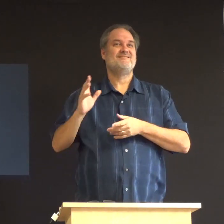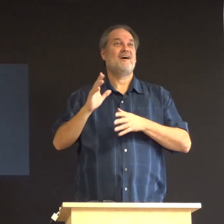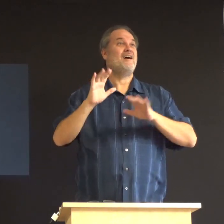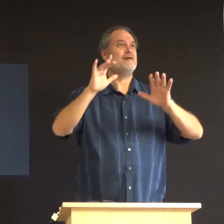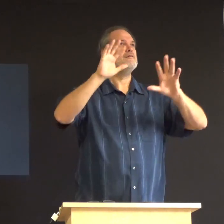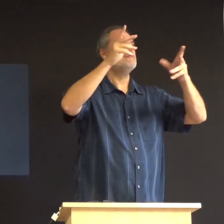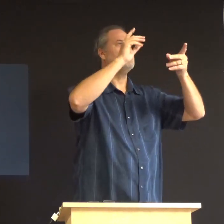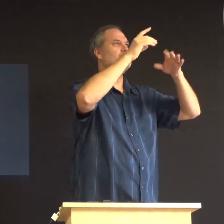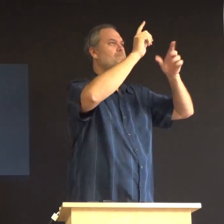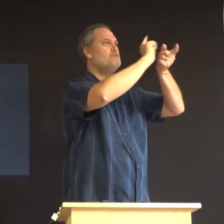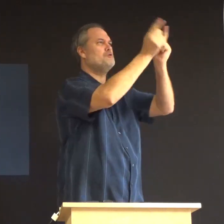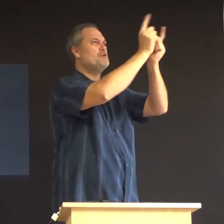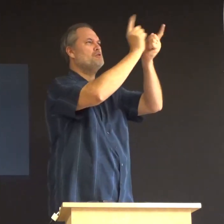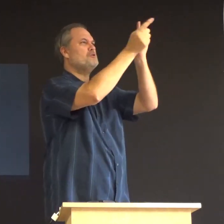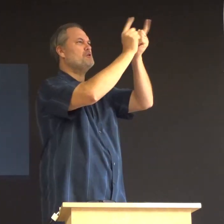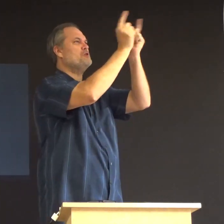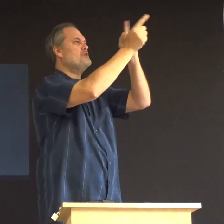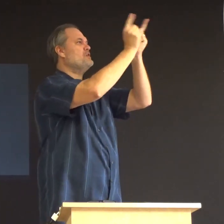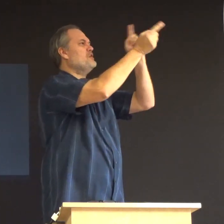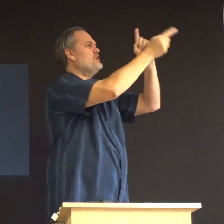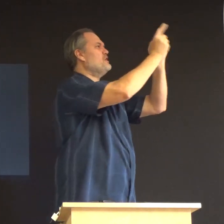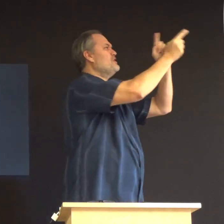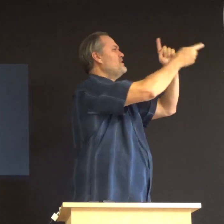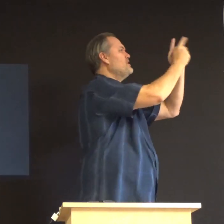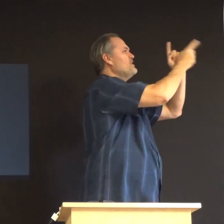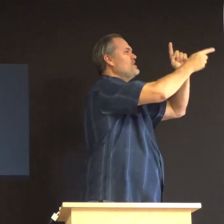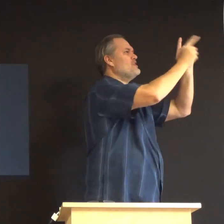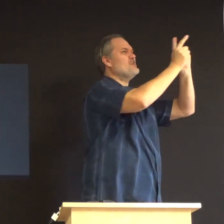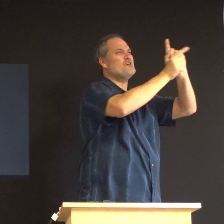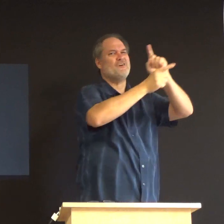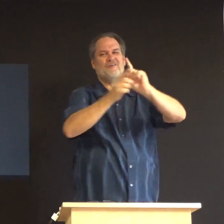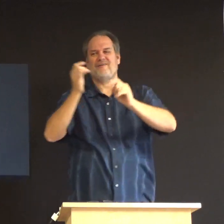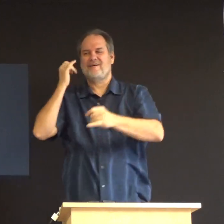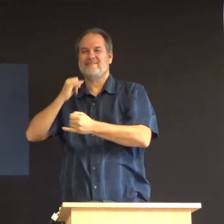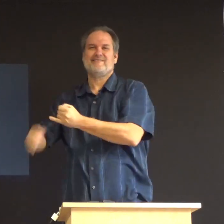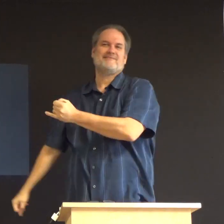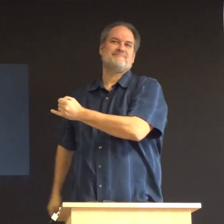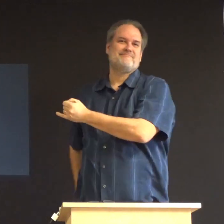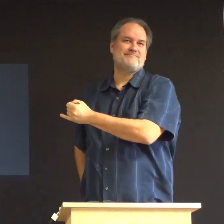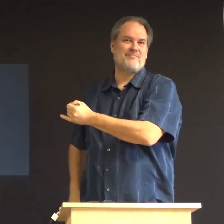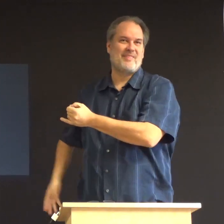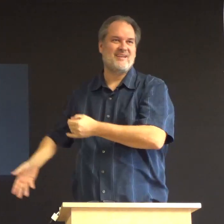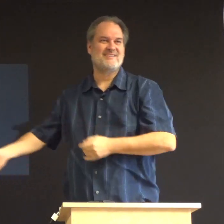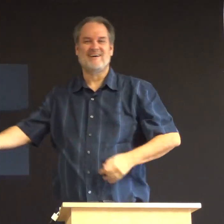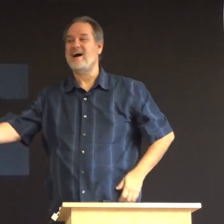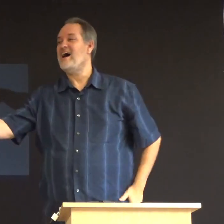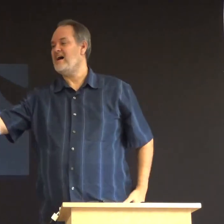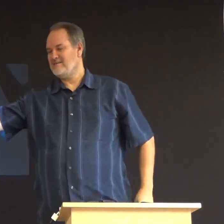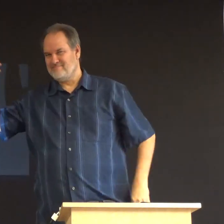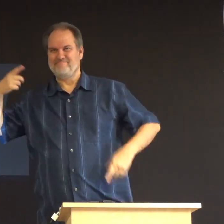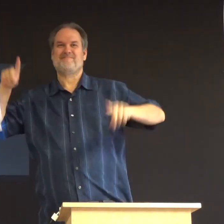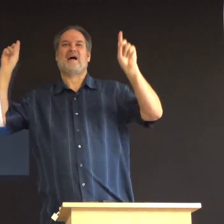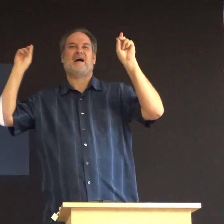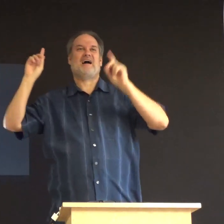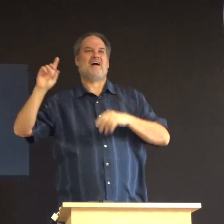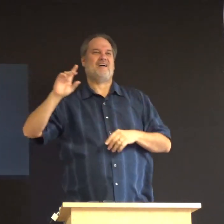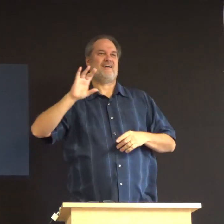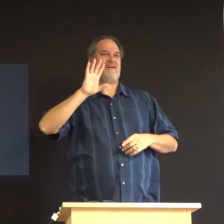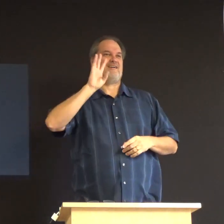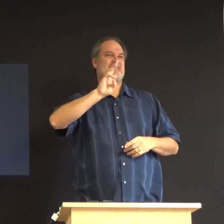They tend to be last to finish. They have translations in all these other languages. ASL is one of the last ones to translate the Bible into